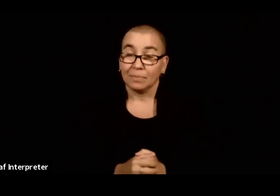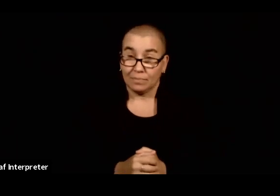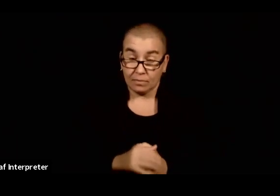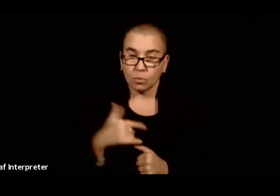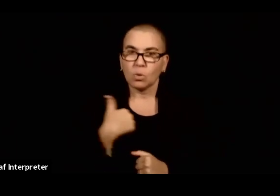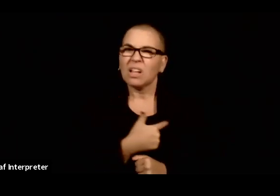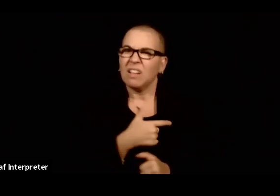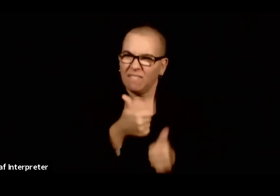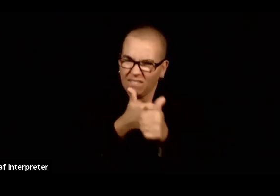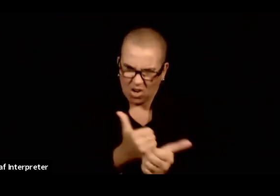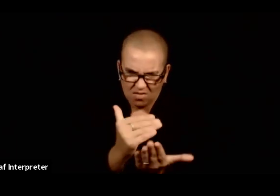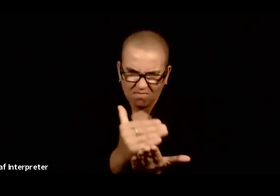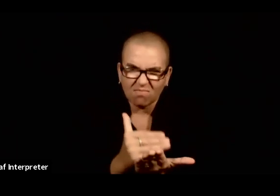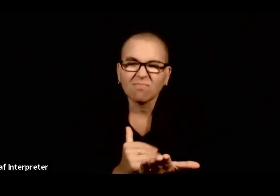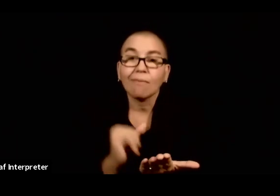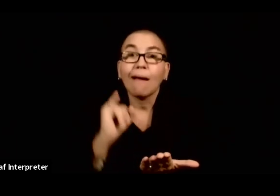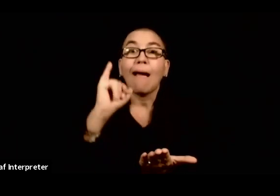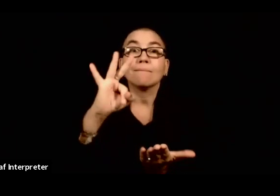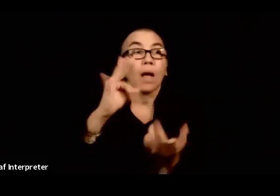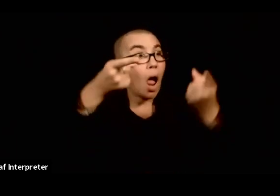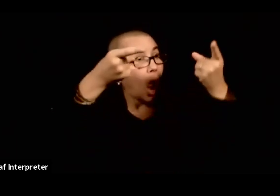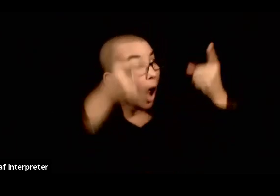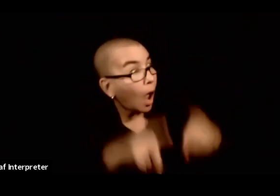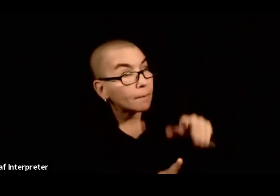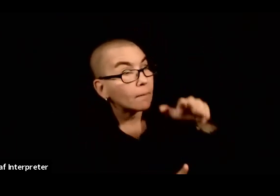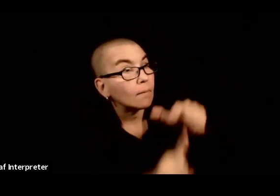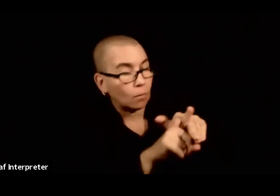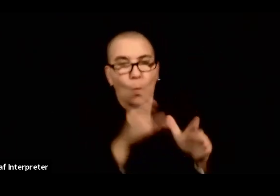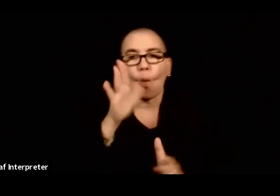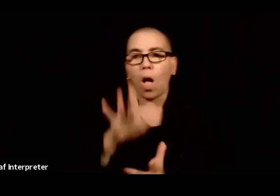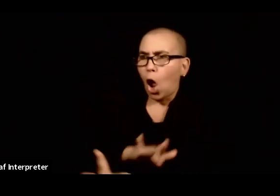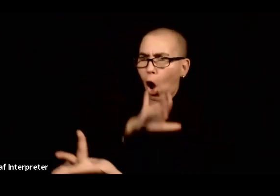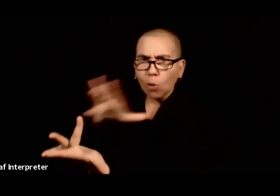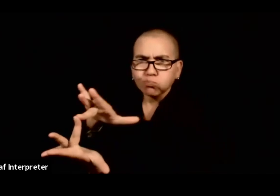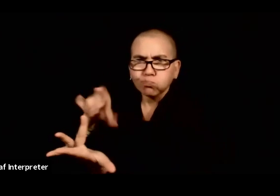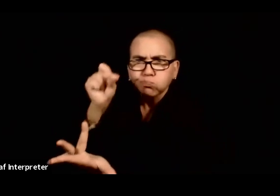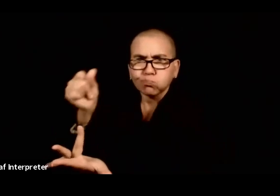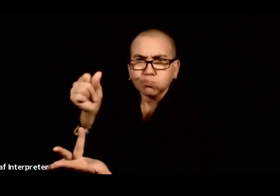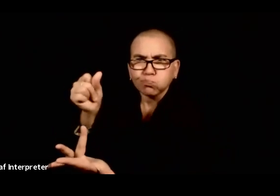number of visitors in the facility. Chris, do you have anything else to add?